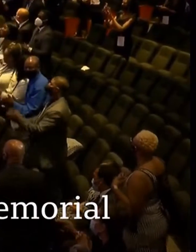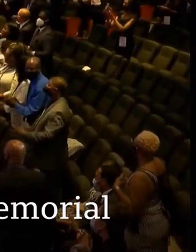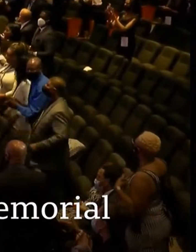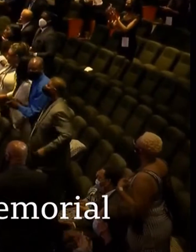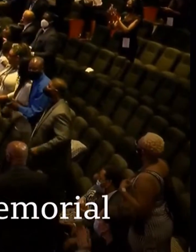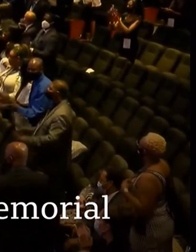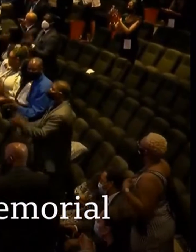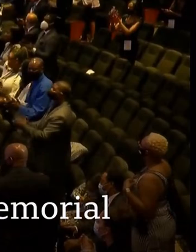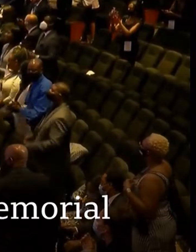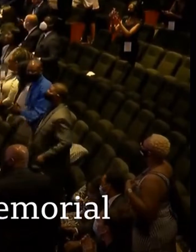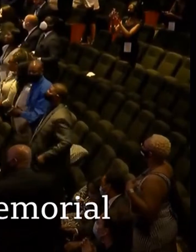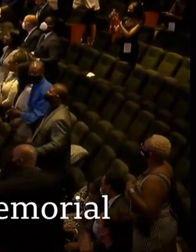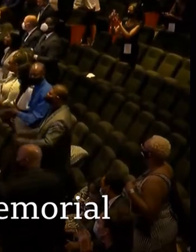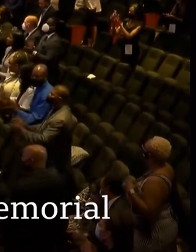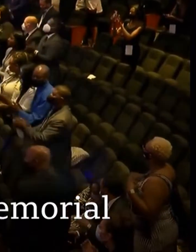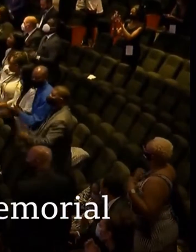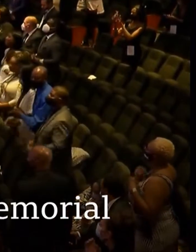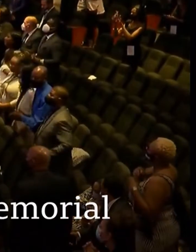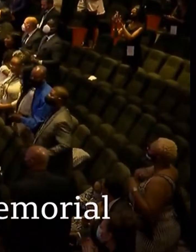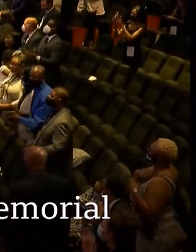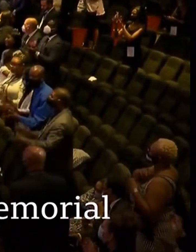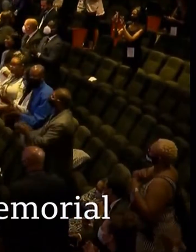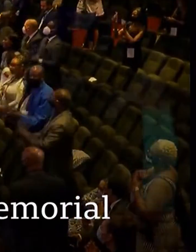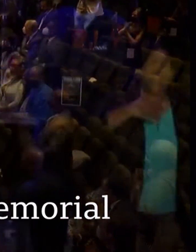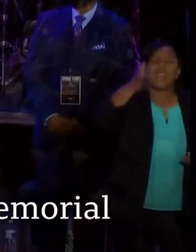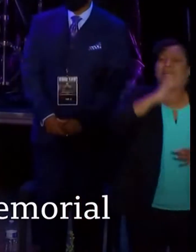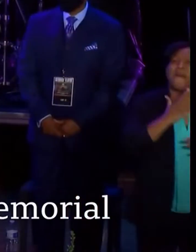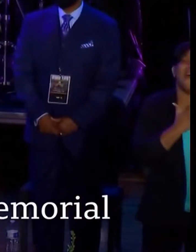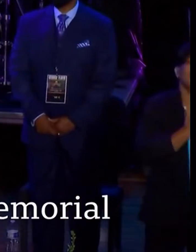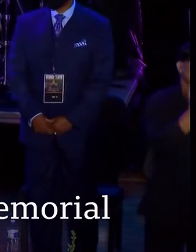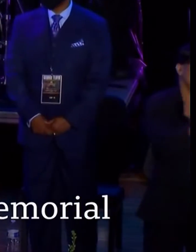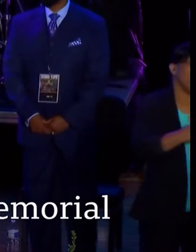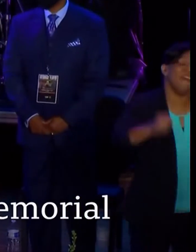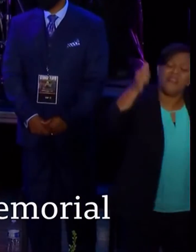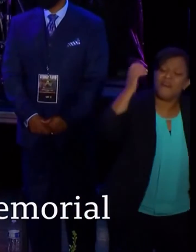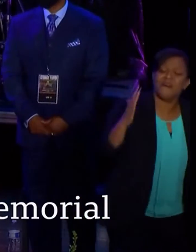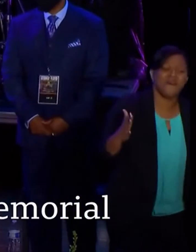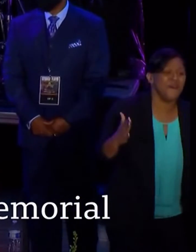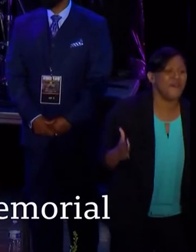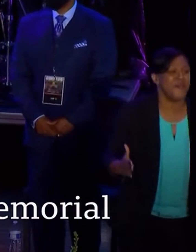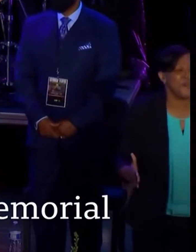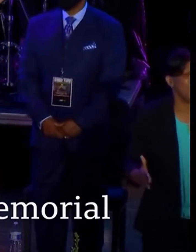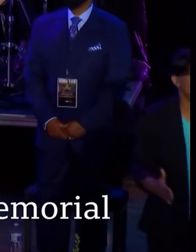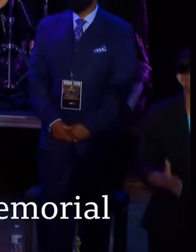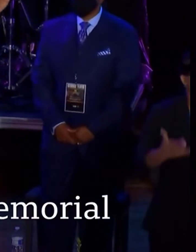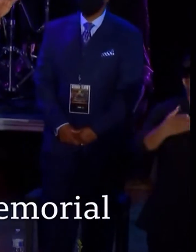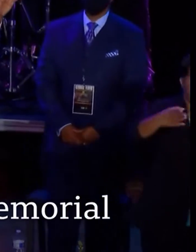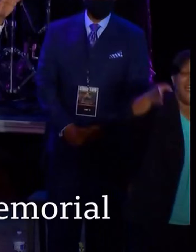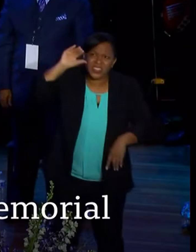Remembering George Floyd, the first memorial service is held for the man whose death in police custody launched a global movement.